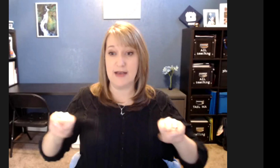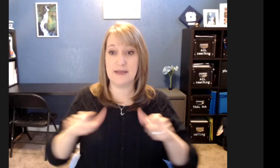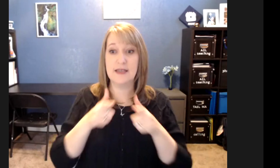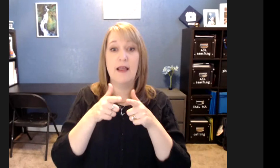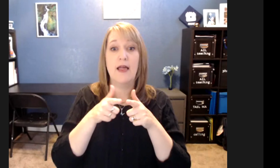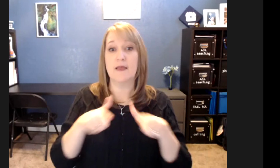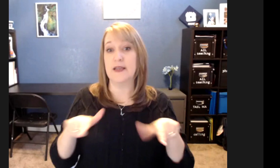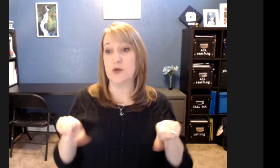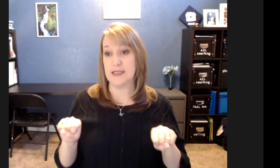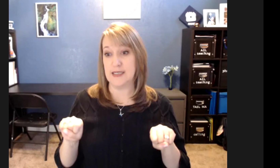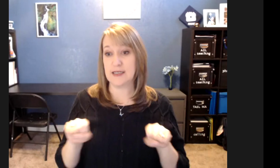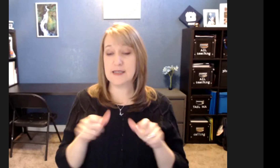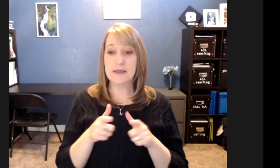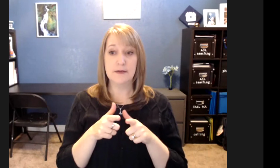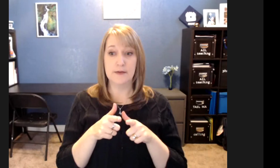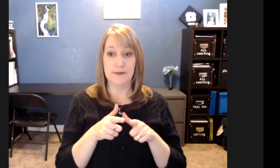S. Linguistics.